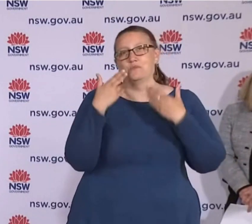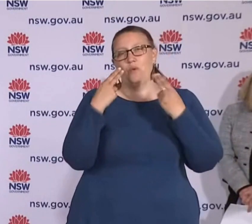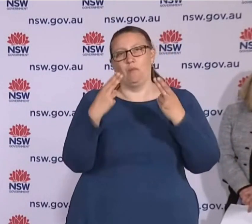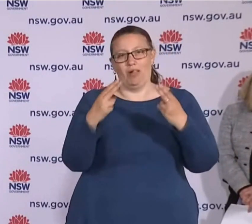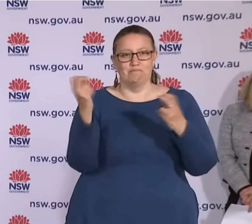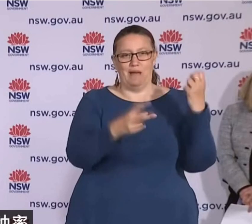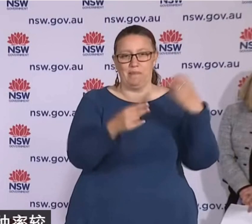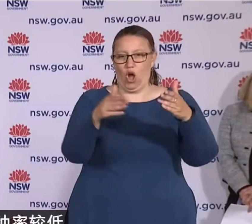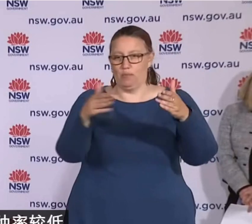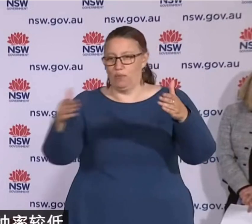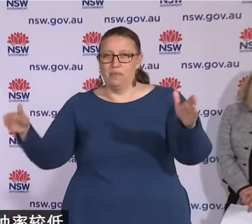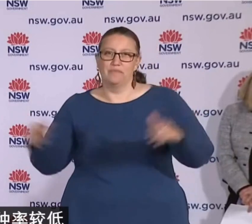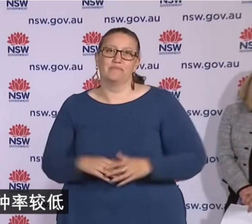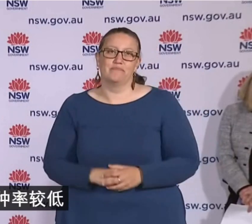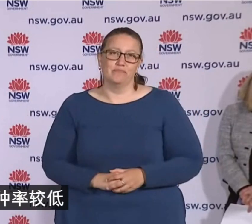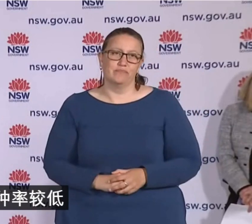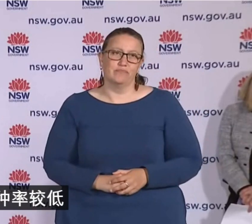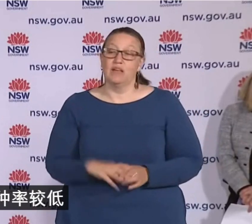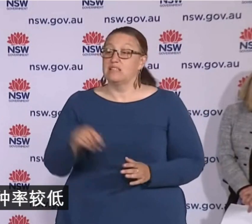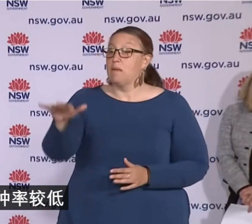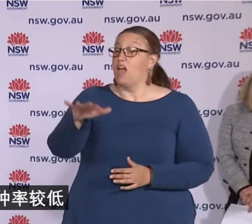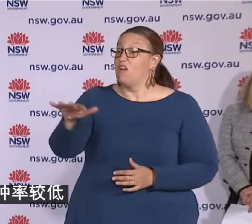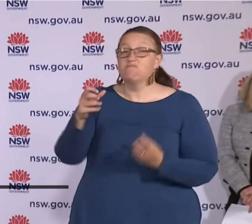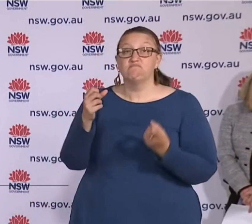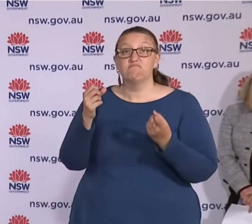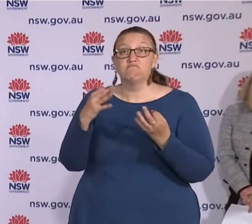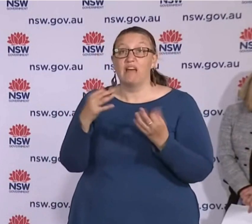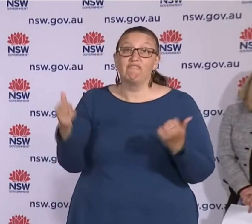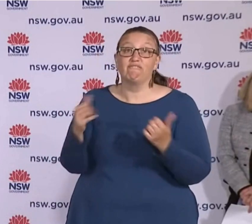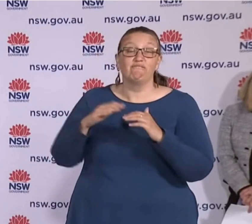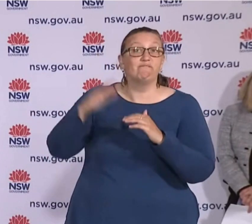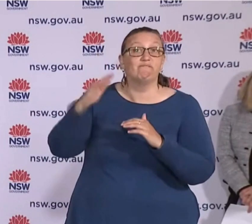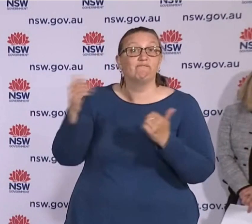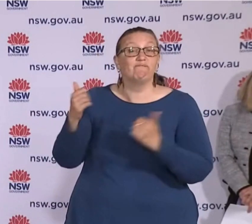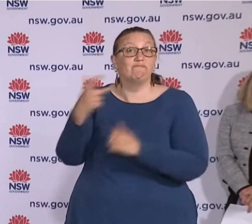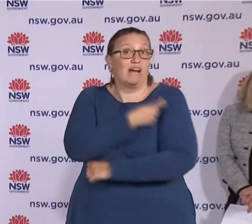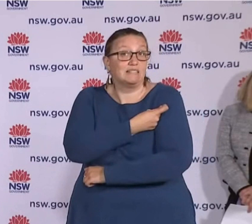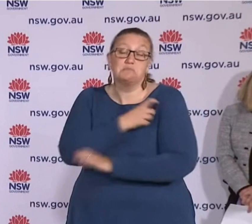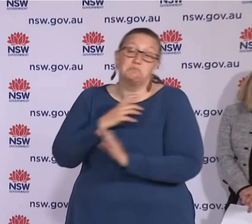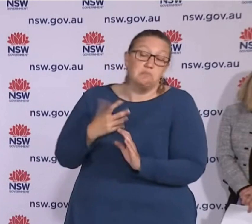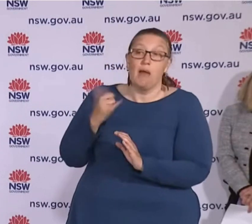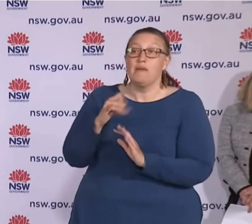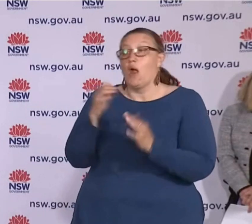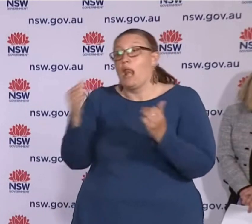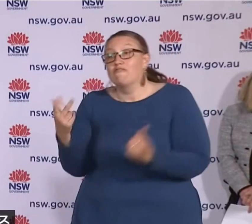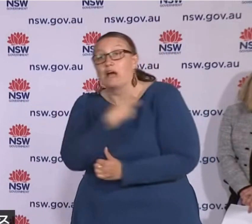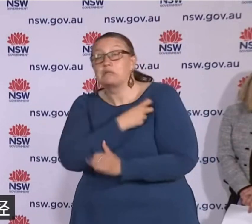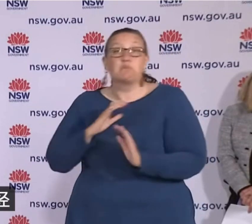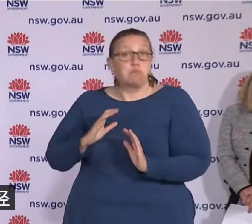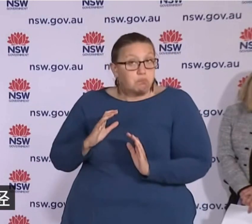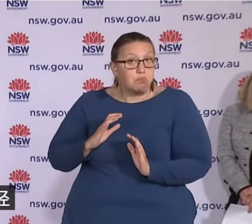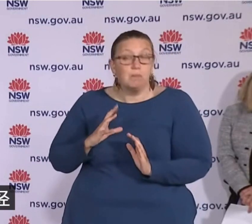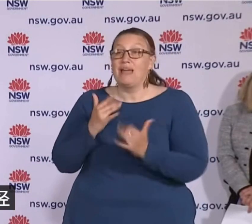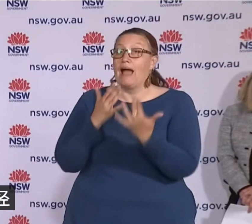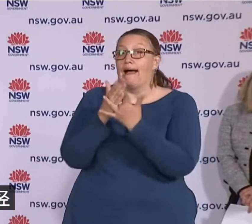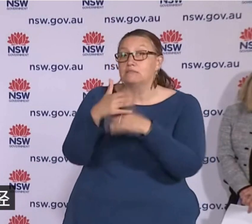whatever reason, have lower vaccination rates. It might be access issues, it might be other challenges, and as you can appreciate, we've done